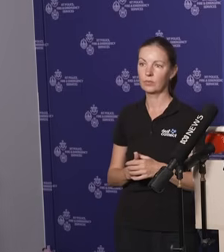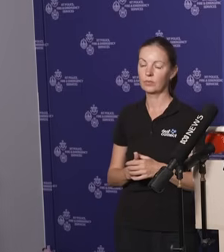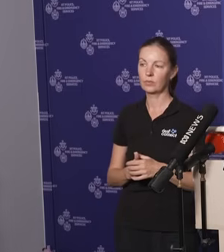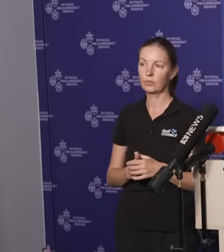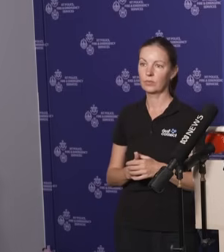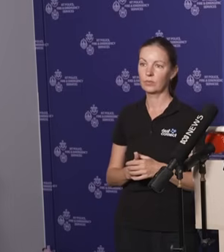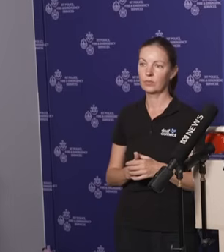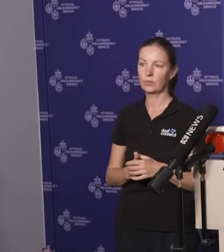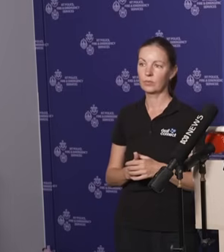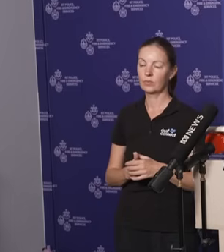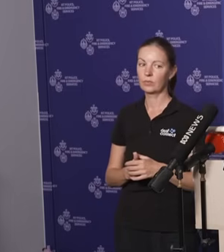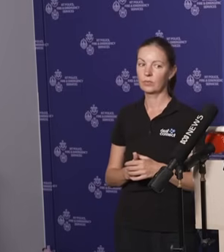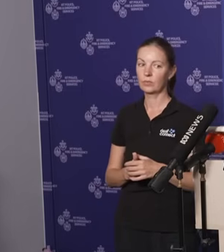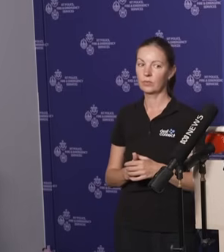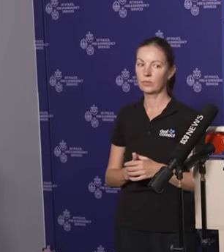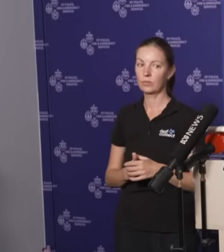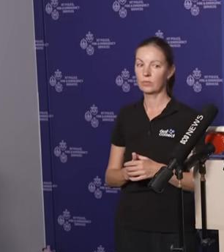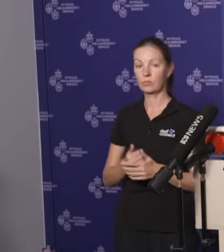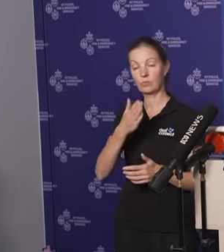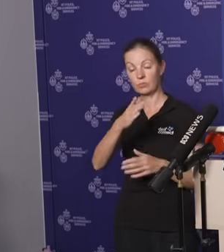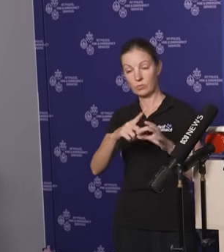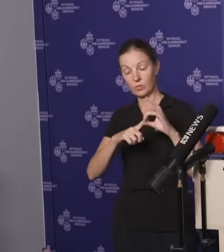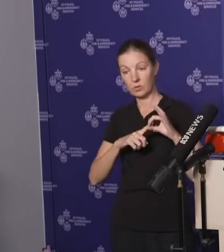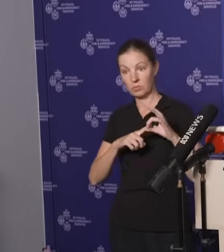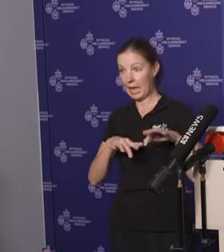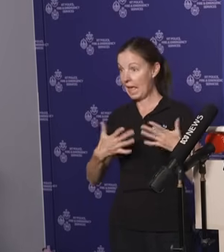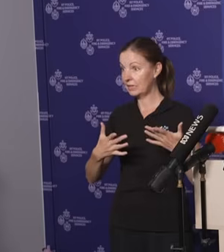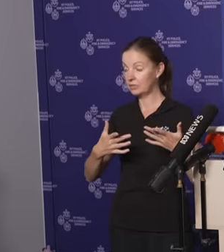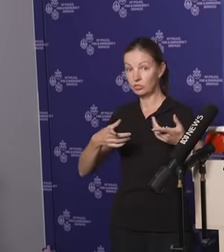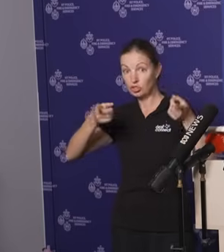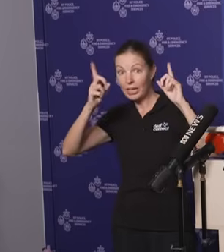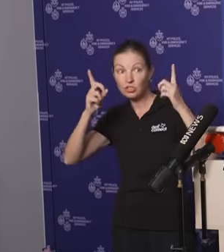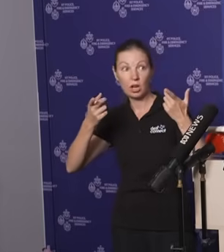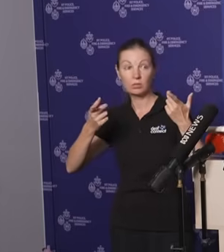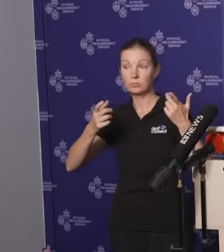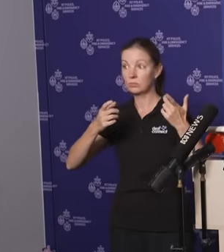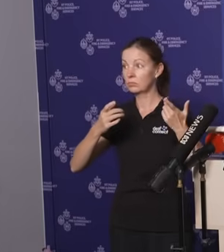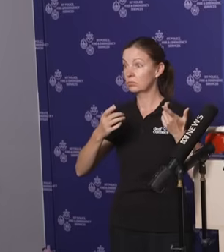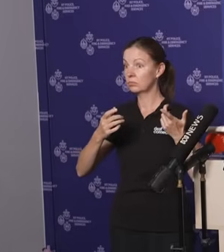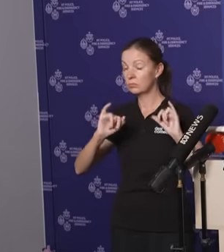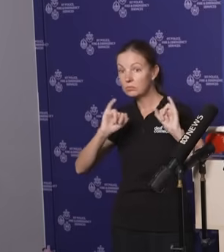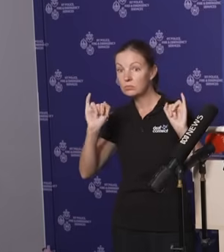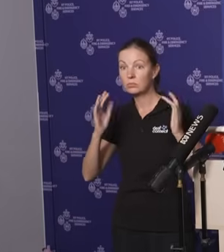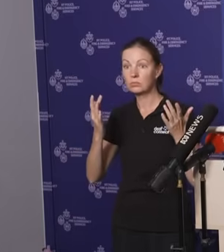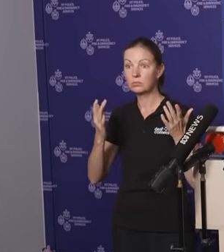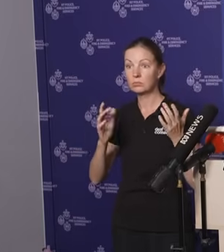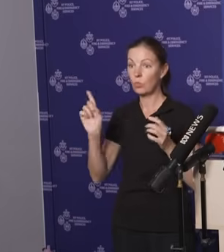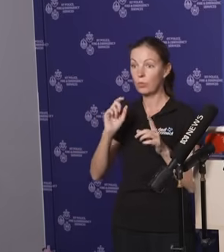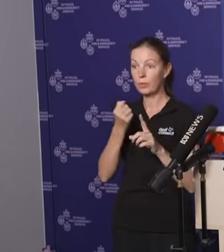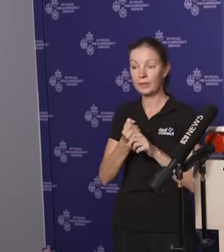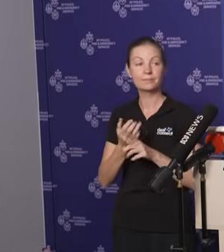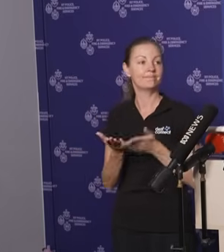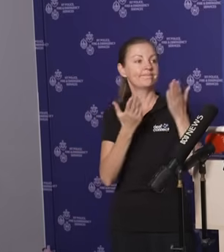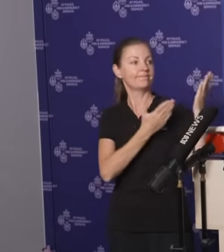Arbohara. So does that pose potentially any danger? Or? Might have to defer to Tess about the impacts on